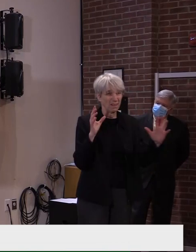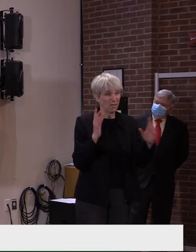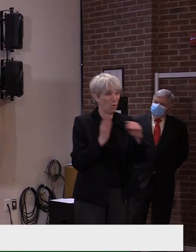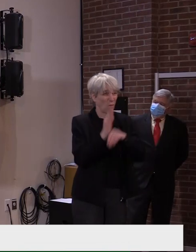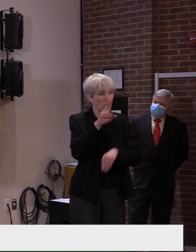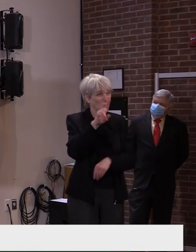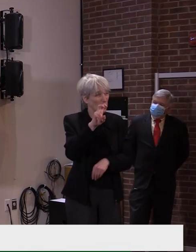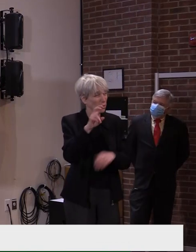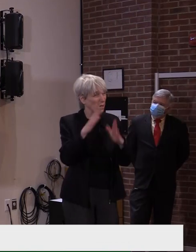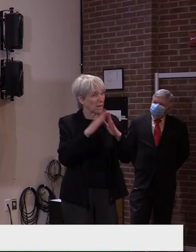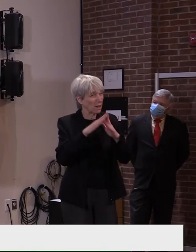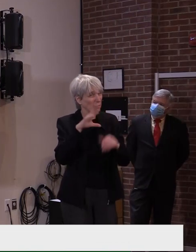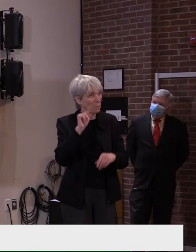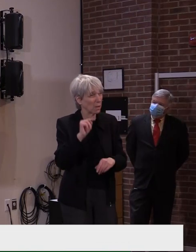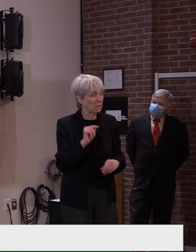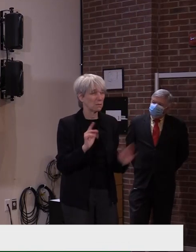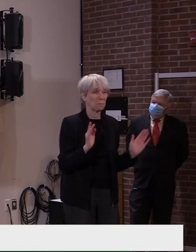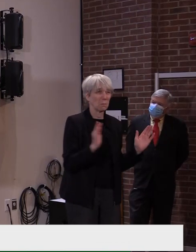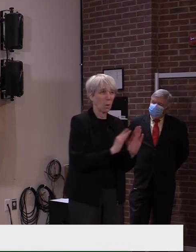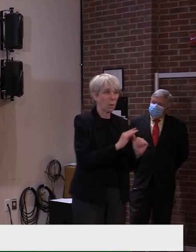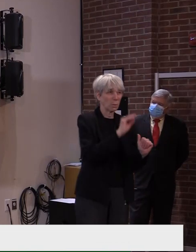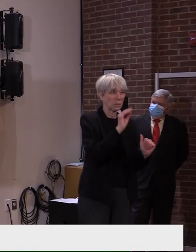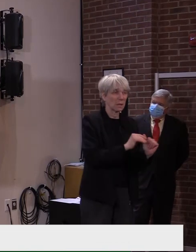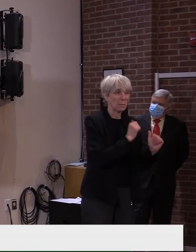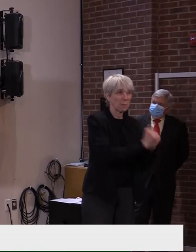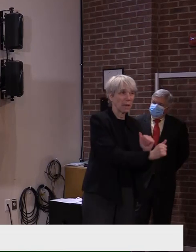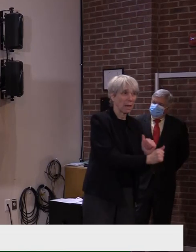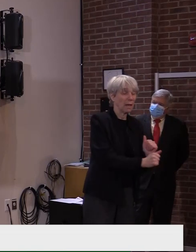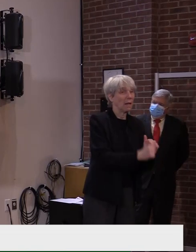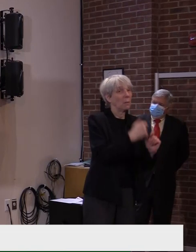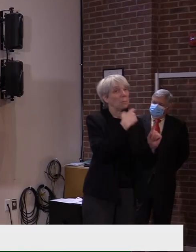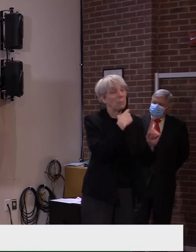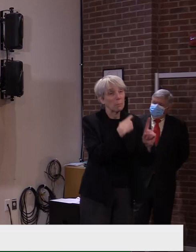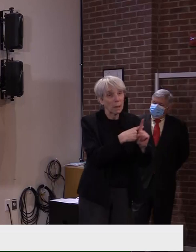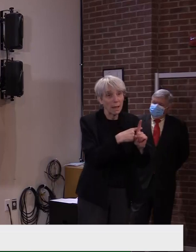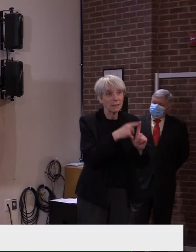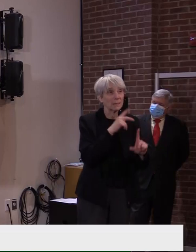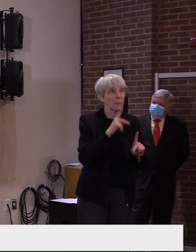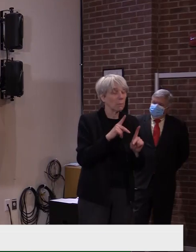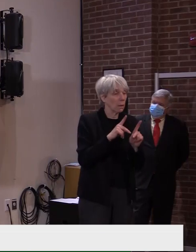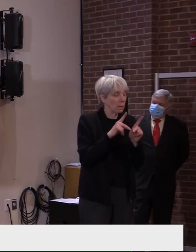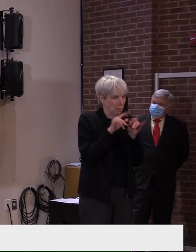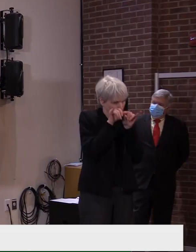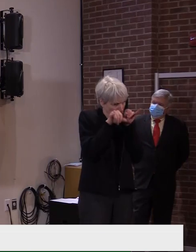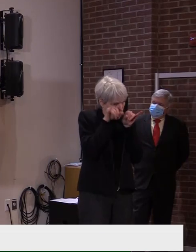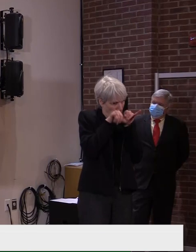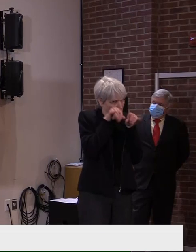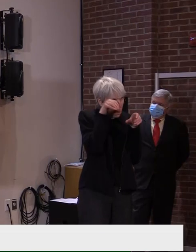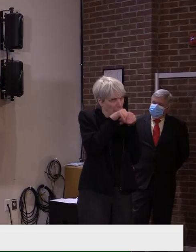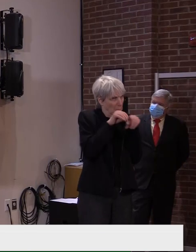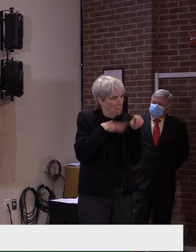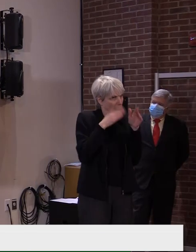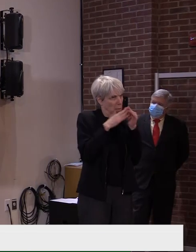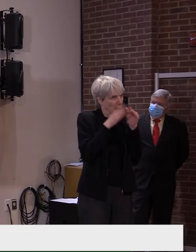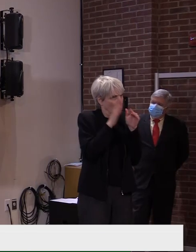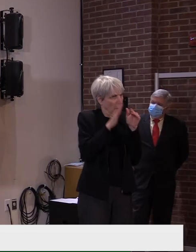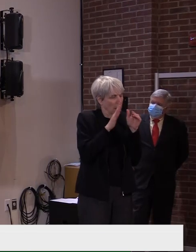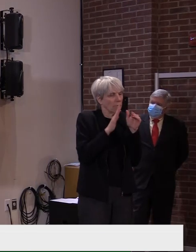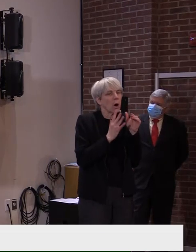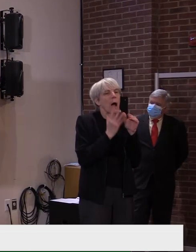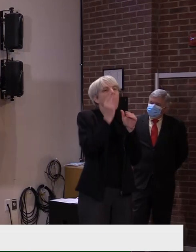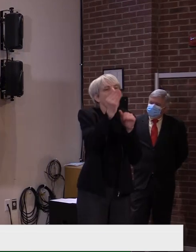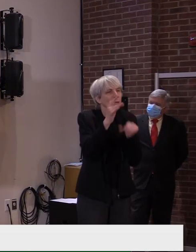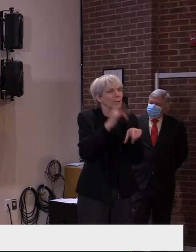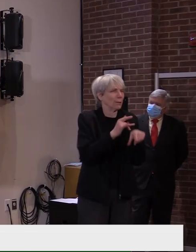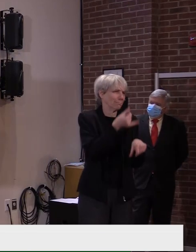to mask mandates. So again, we're very mobile, you know, as a society, so I think it'd be very difficult to